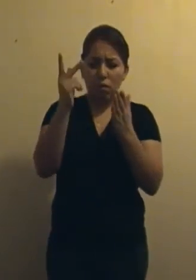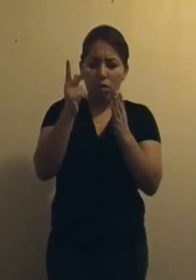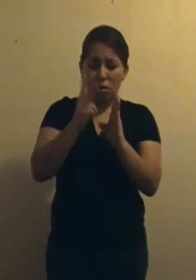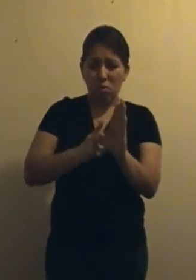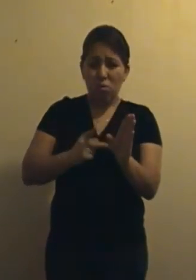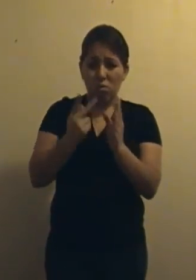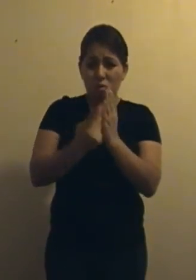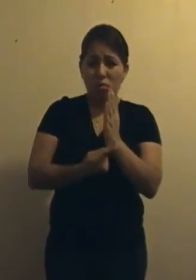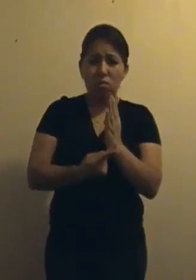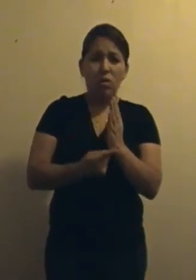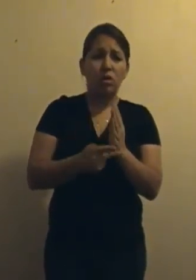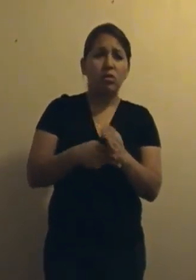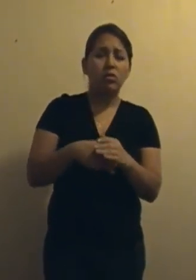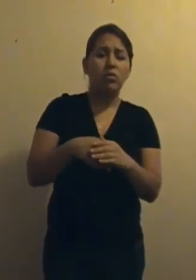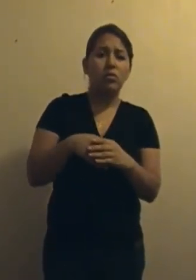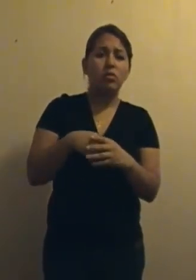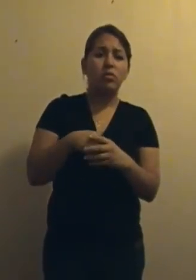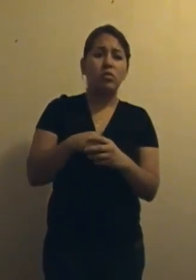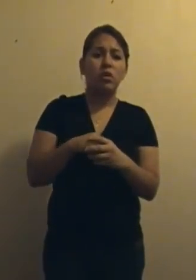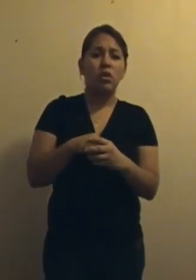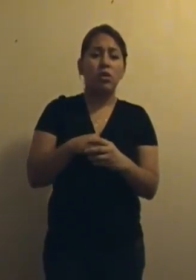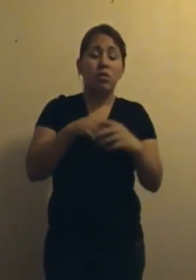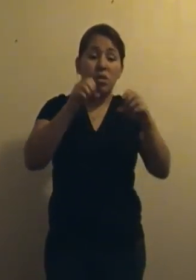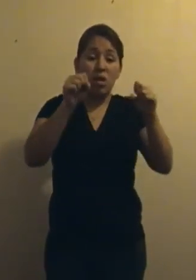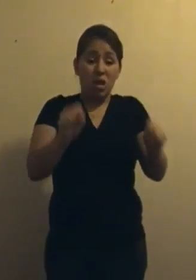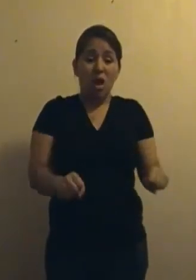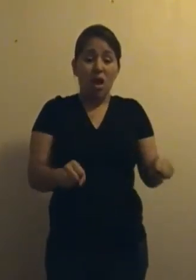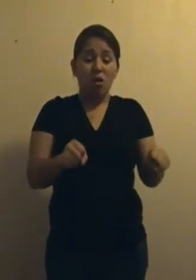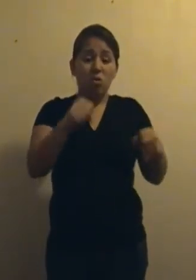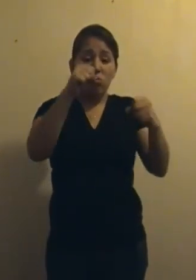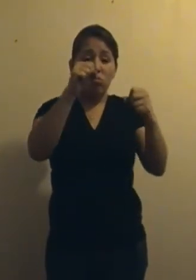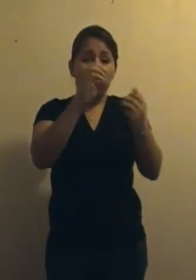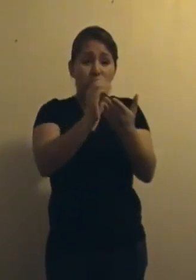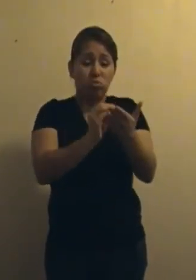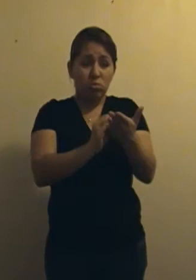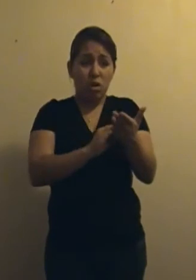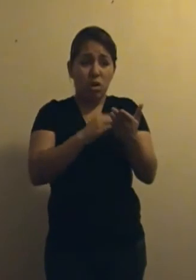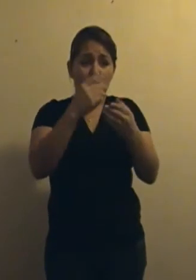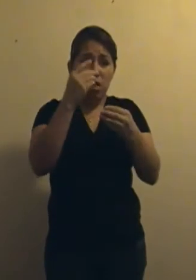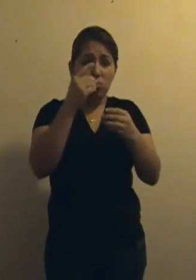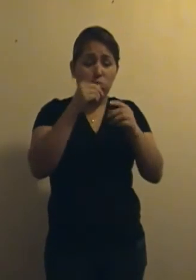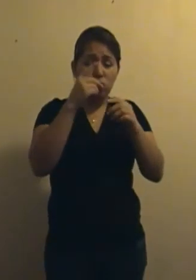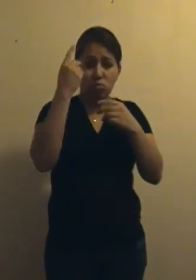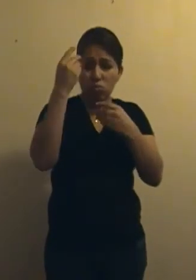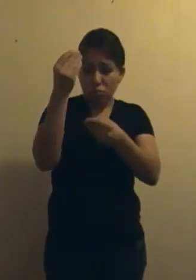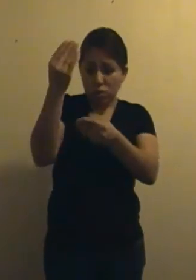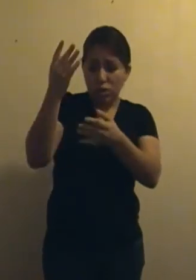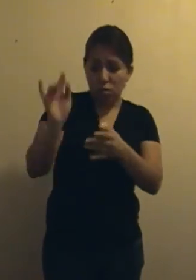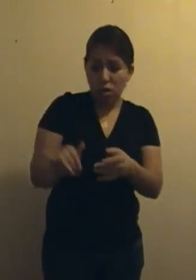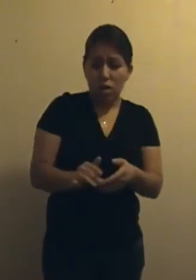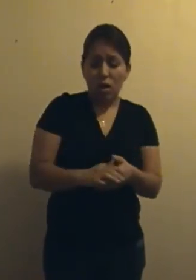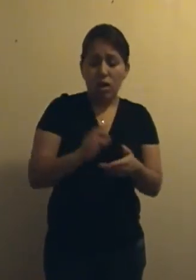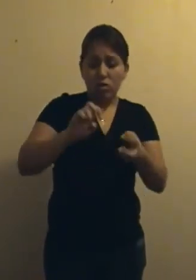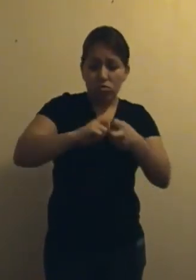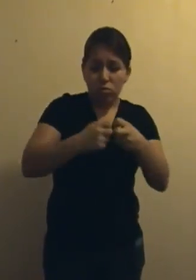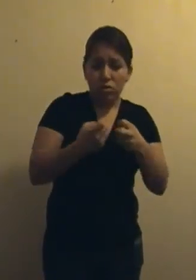under that you can put both of the articles' information on that issue. And so they start to think about